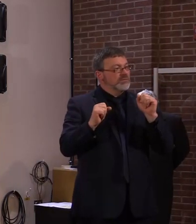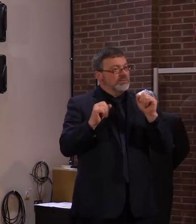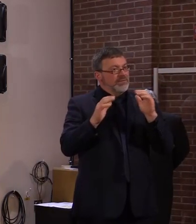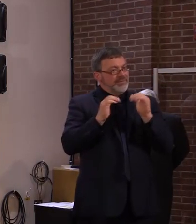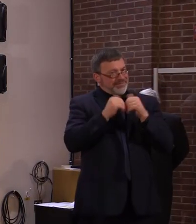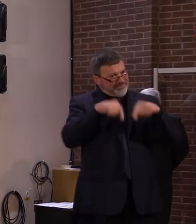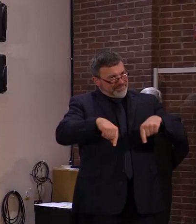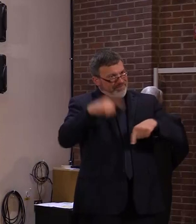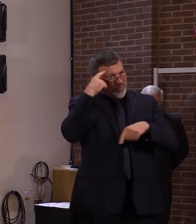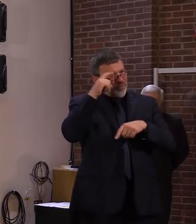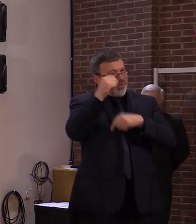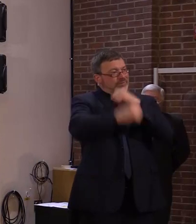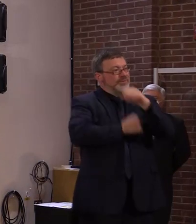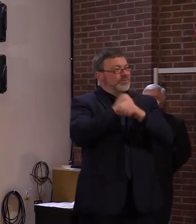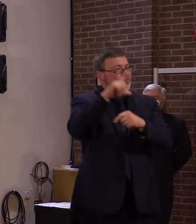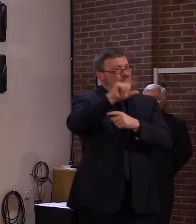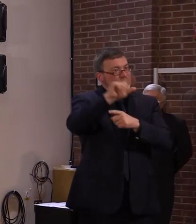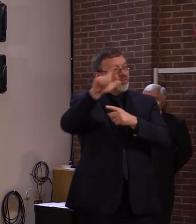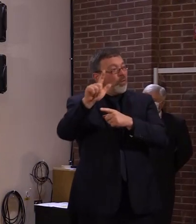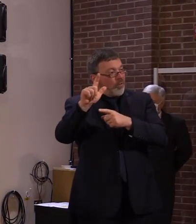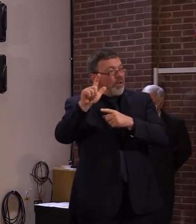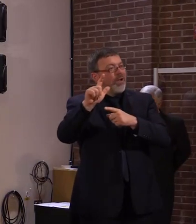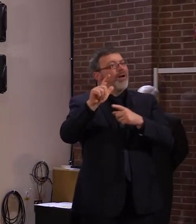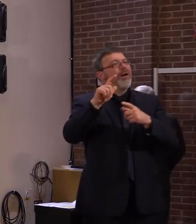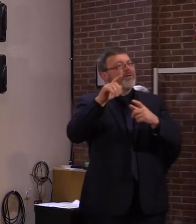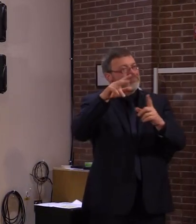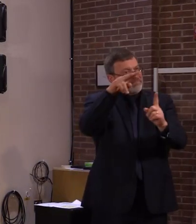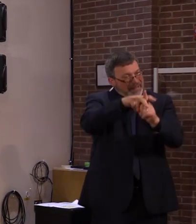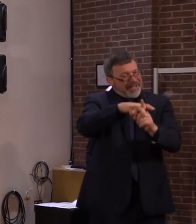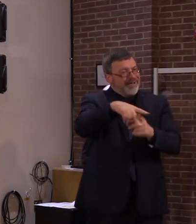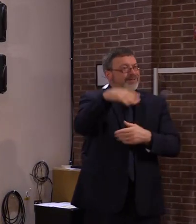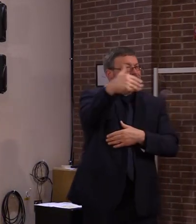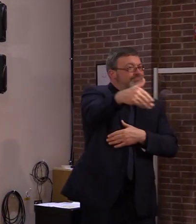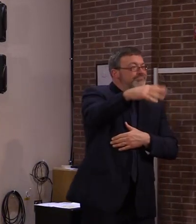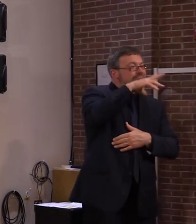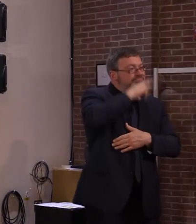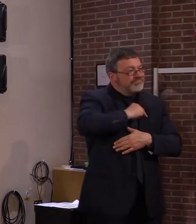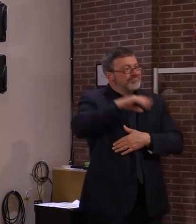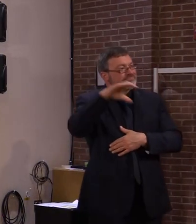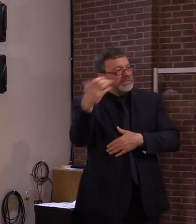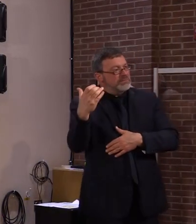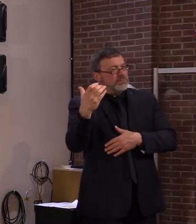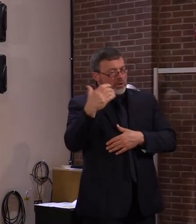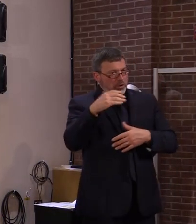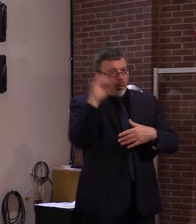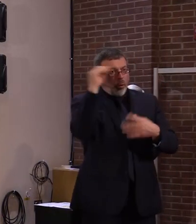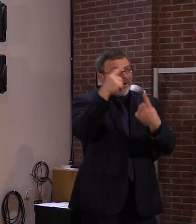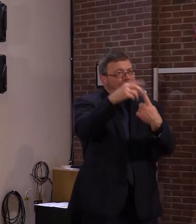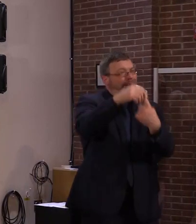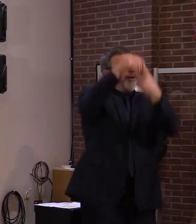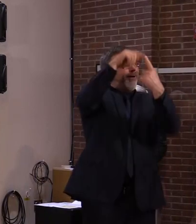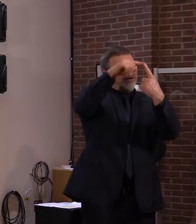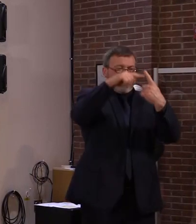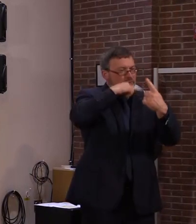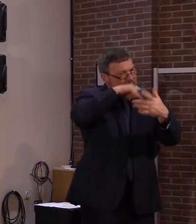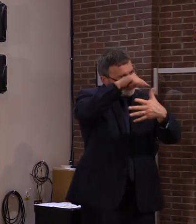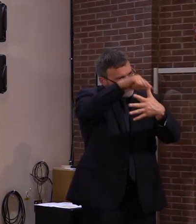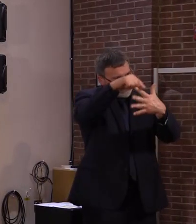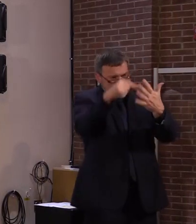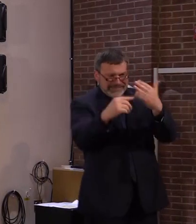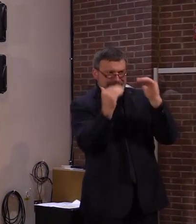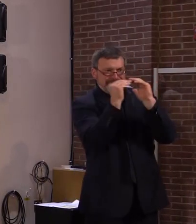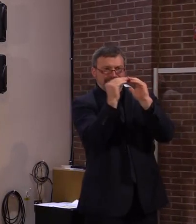the holidays, all of the components matter to protect ourselves, our families, and the health of all